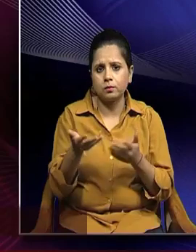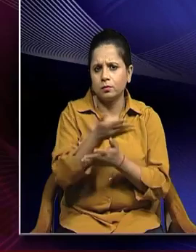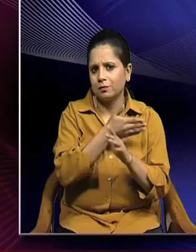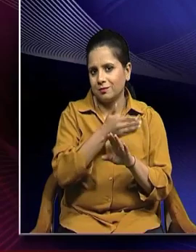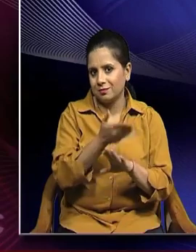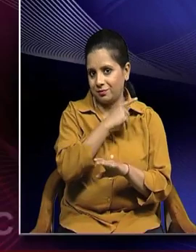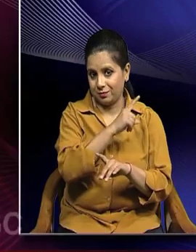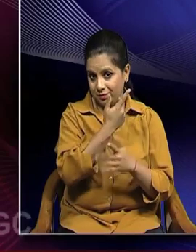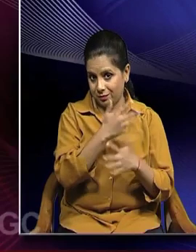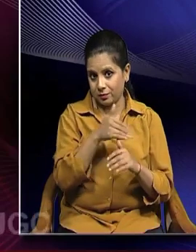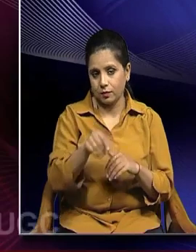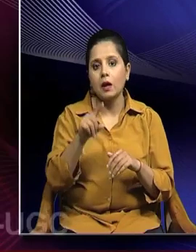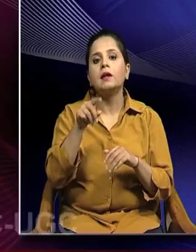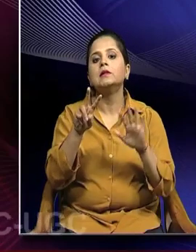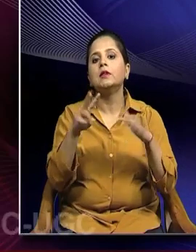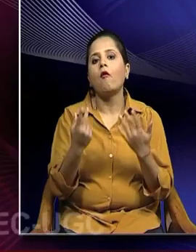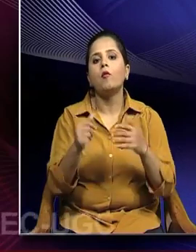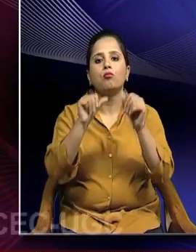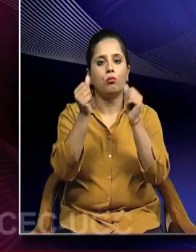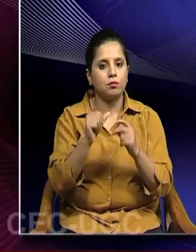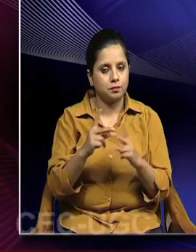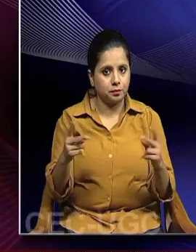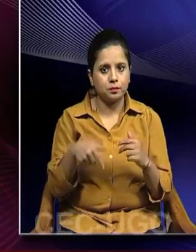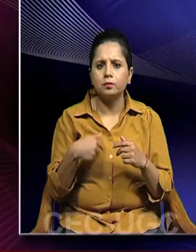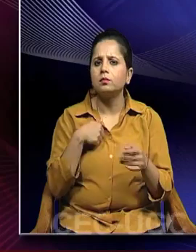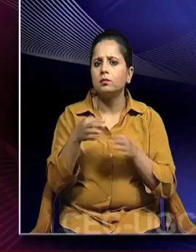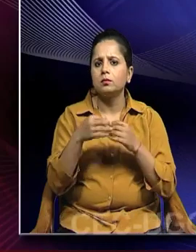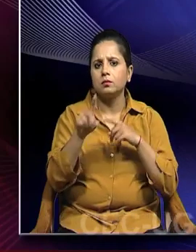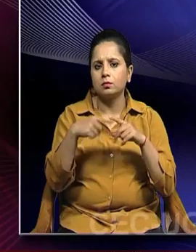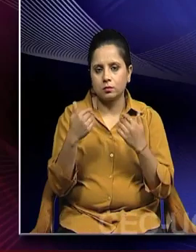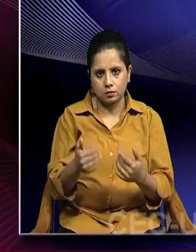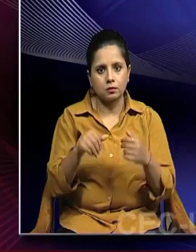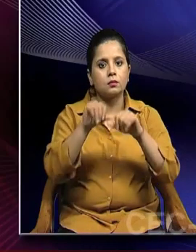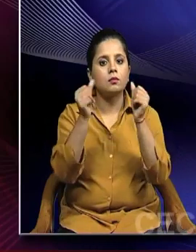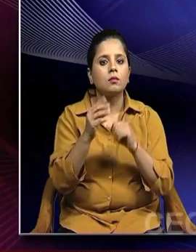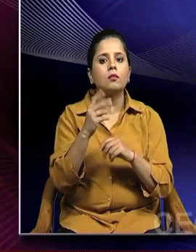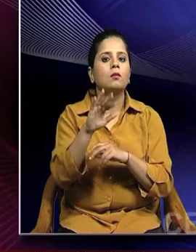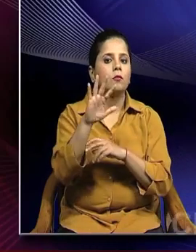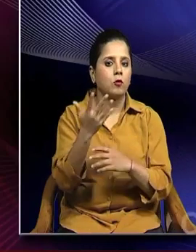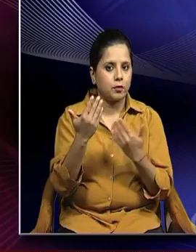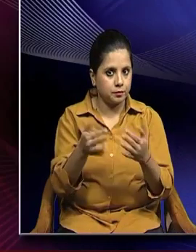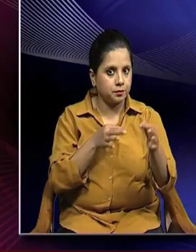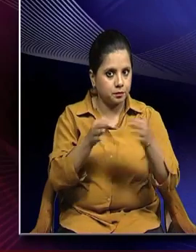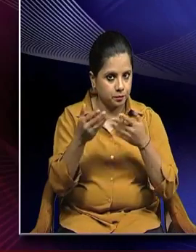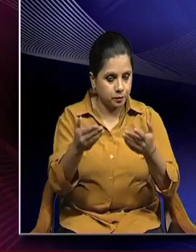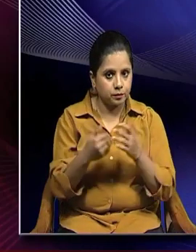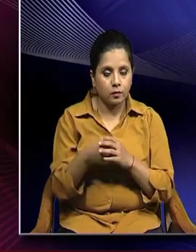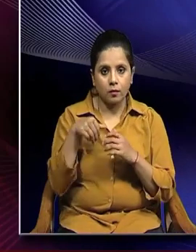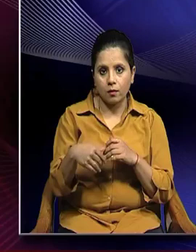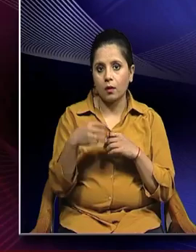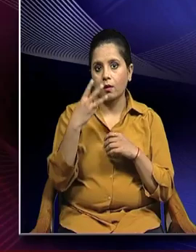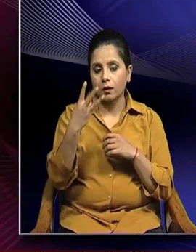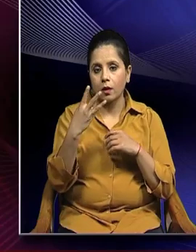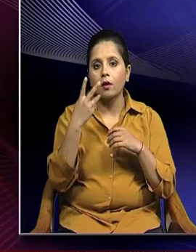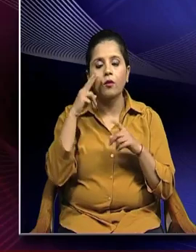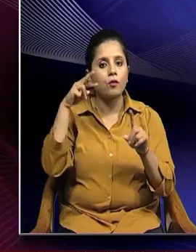discussion on 7 models, I'll be telling you now about model number 5, which talks about 3 views of